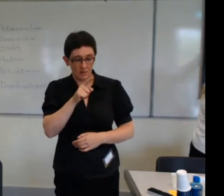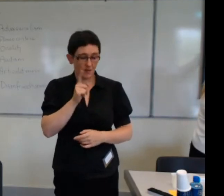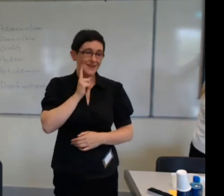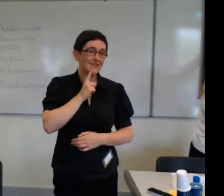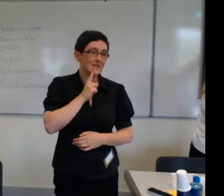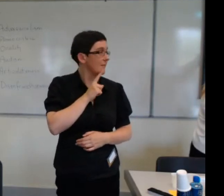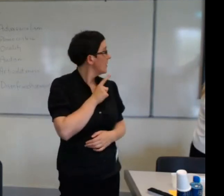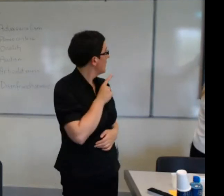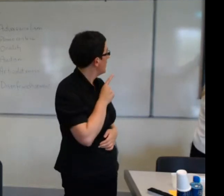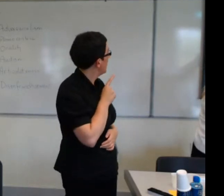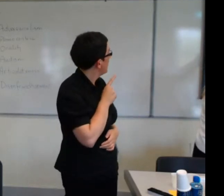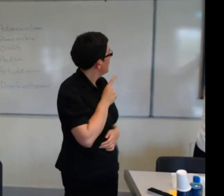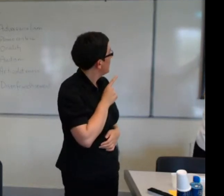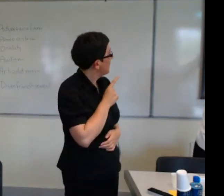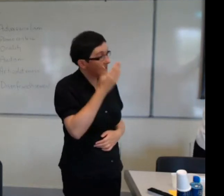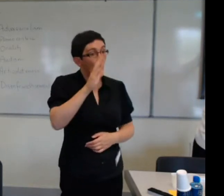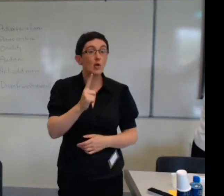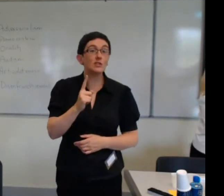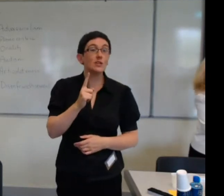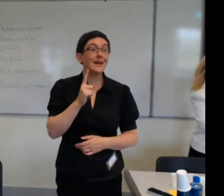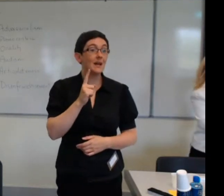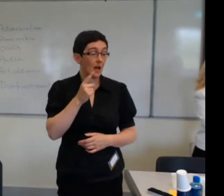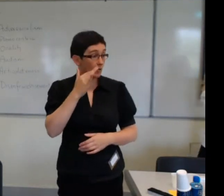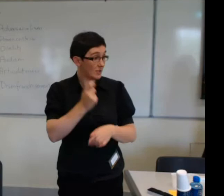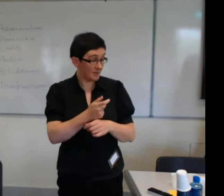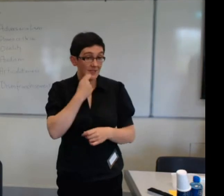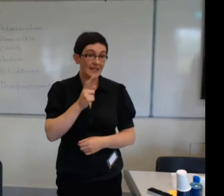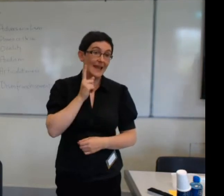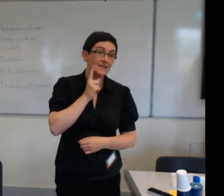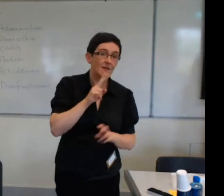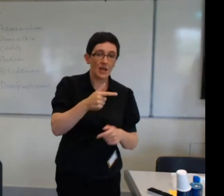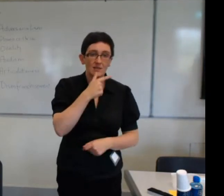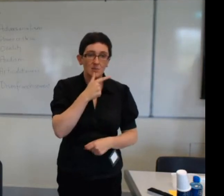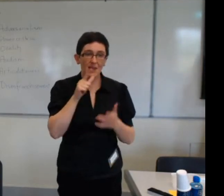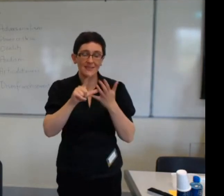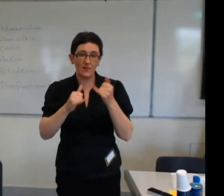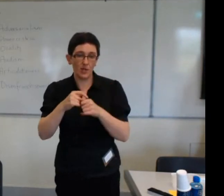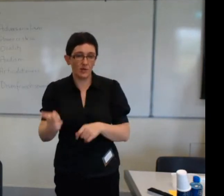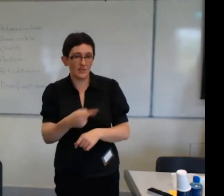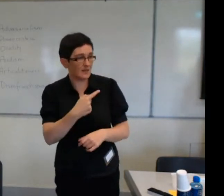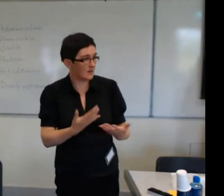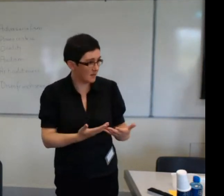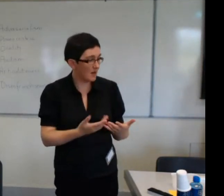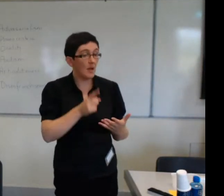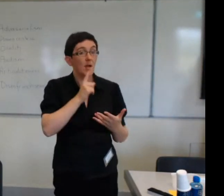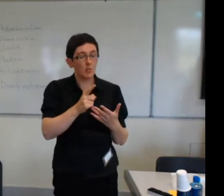and as you see here, this is the Irish Times, and cannot speak, gets 7-year sentence. But also in here they talk about the fact that he was a